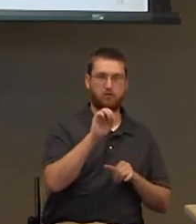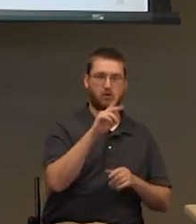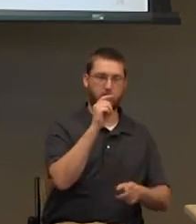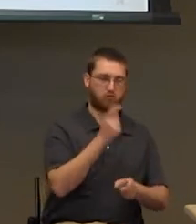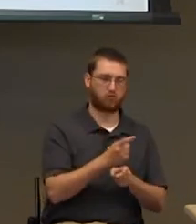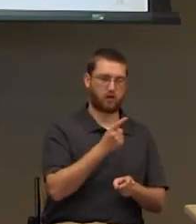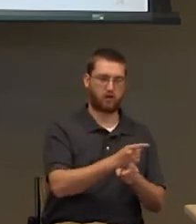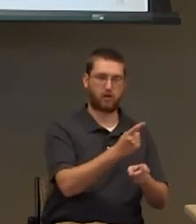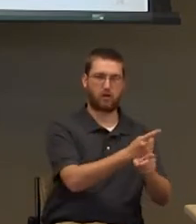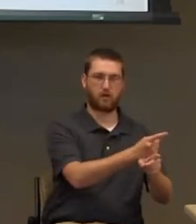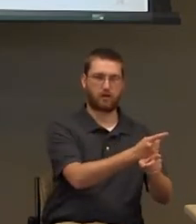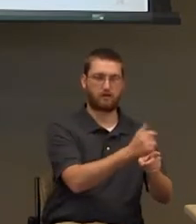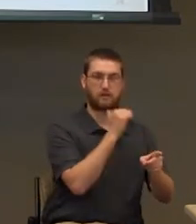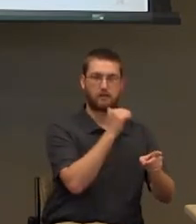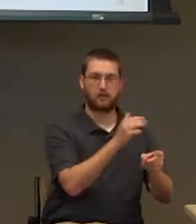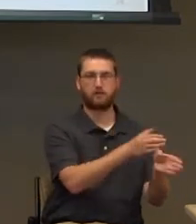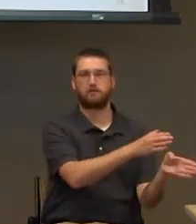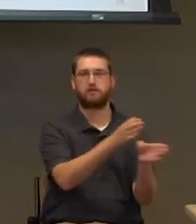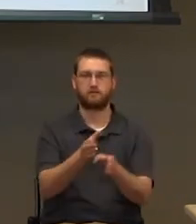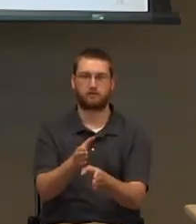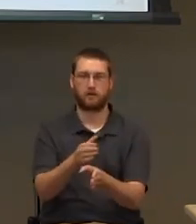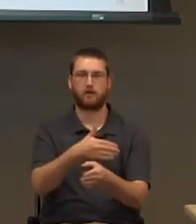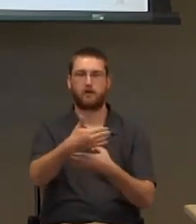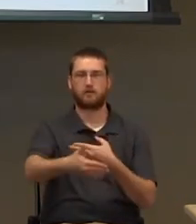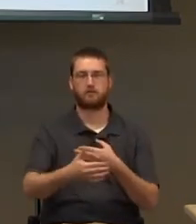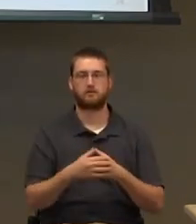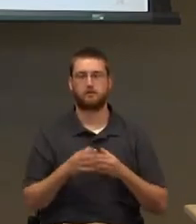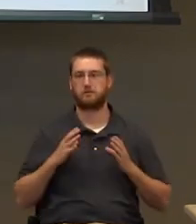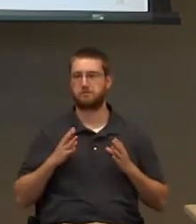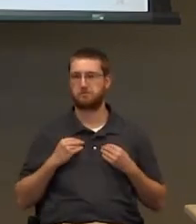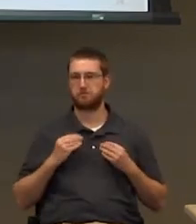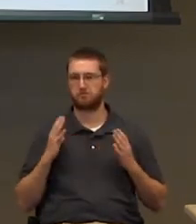and if you're not, you move to the next thing. That's completely acceptable.